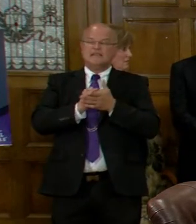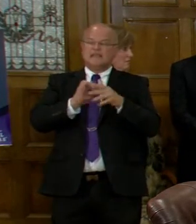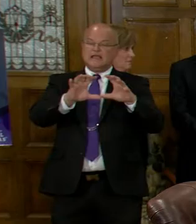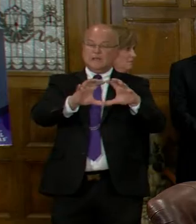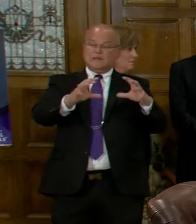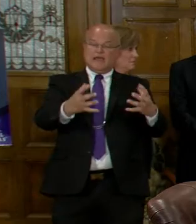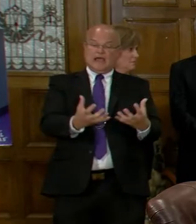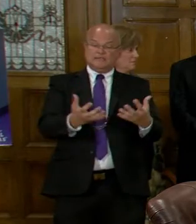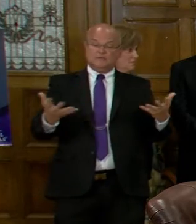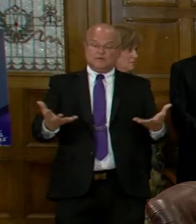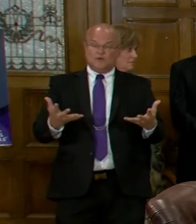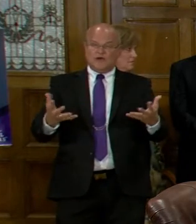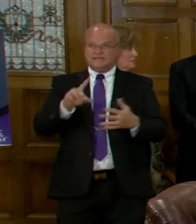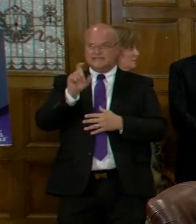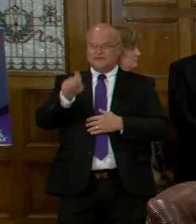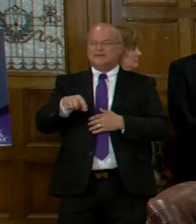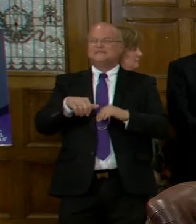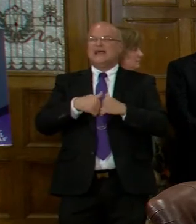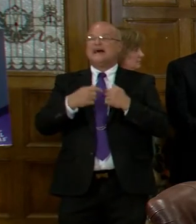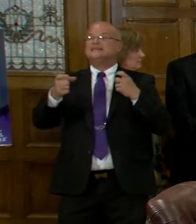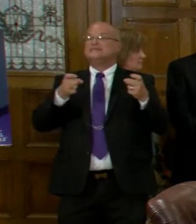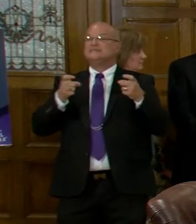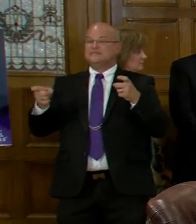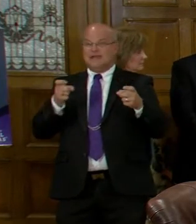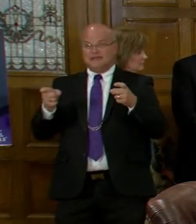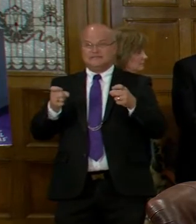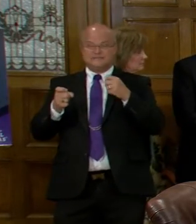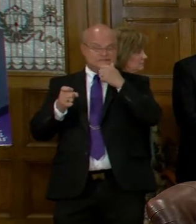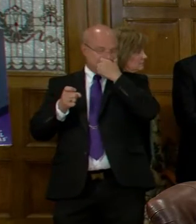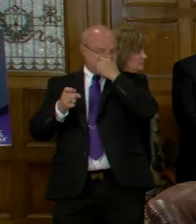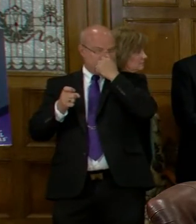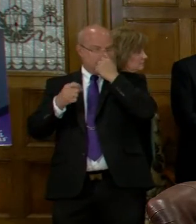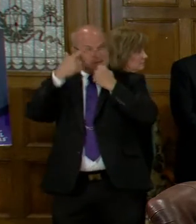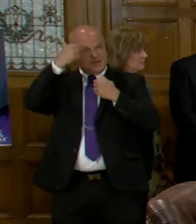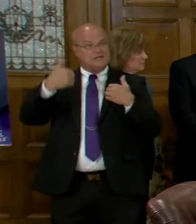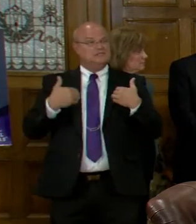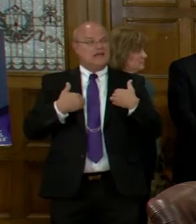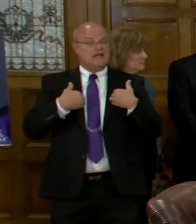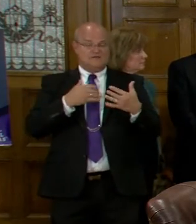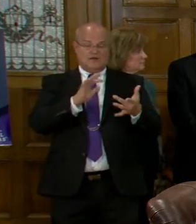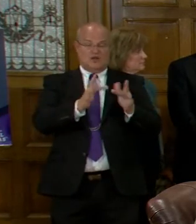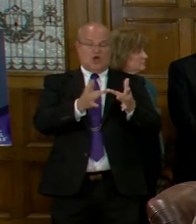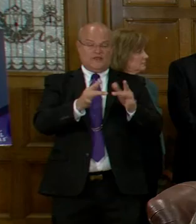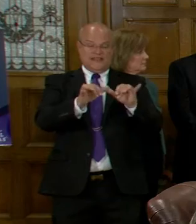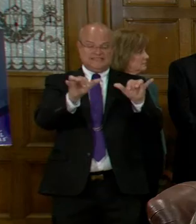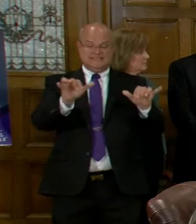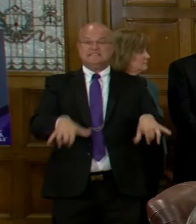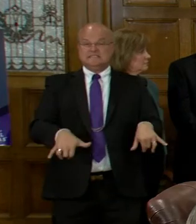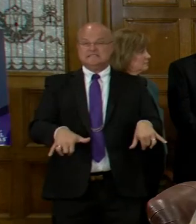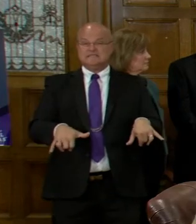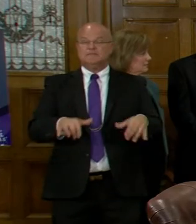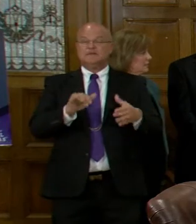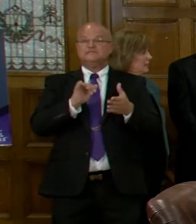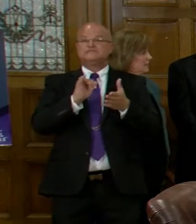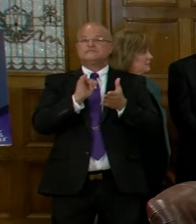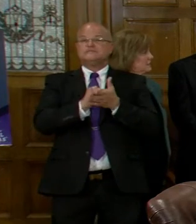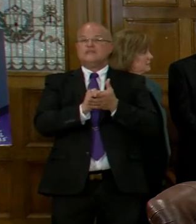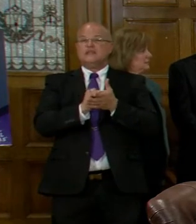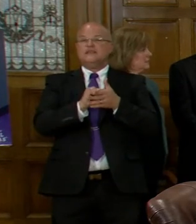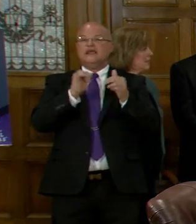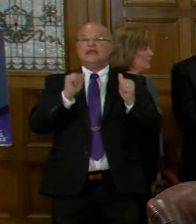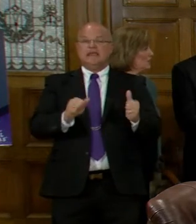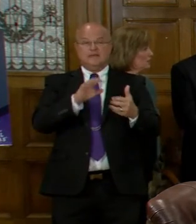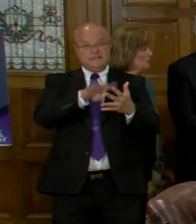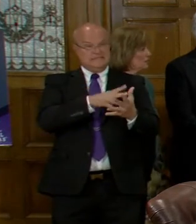the big question, how to manage the capacity, because you have an online system that can